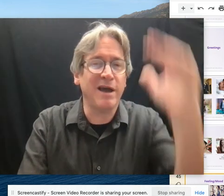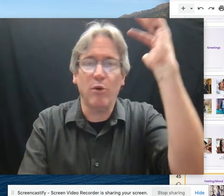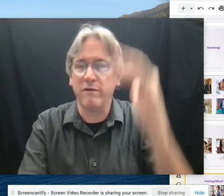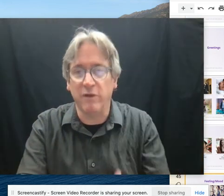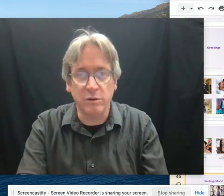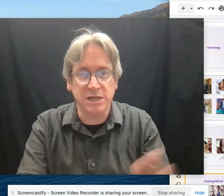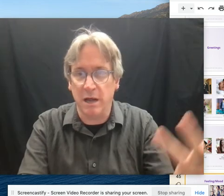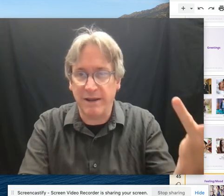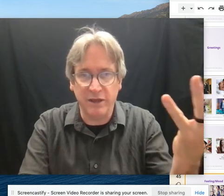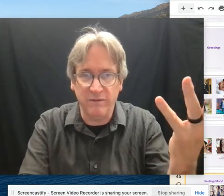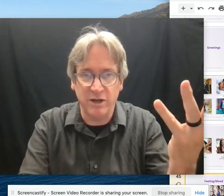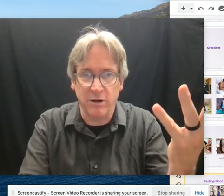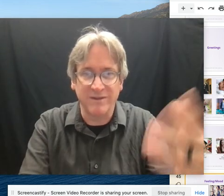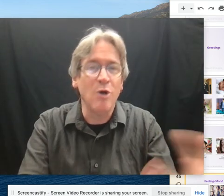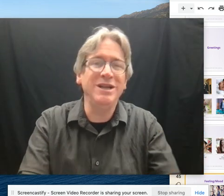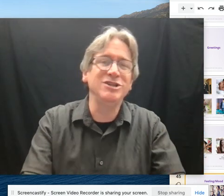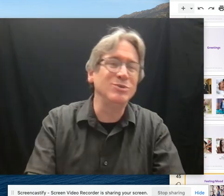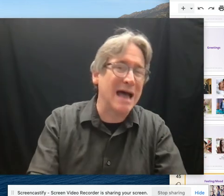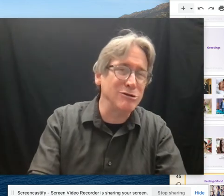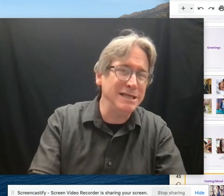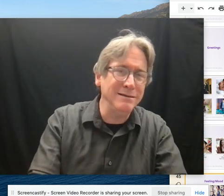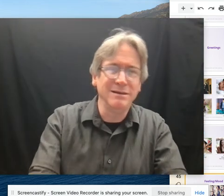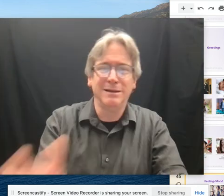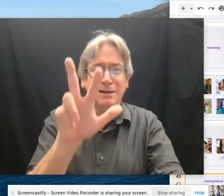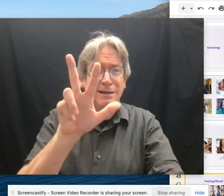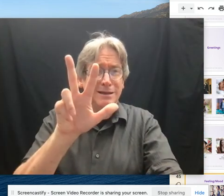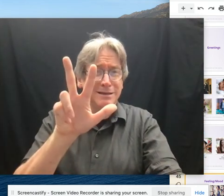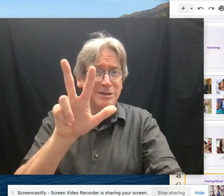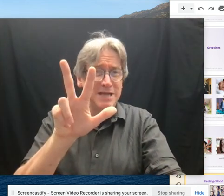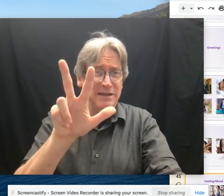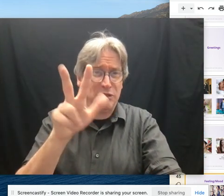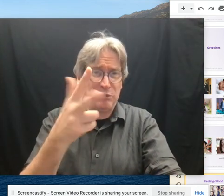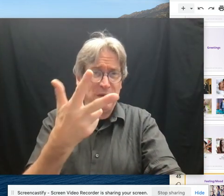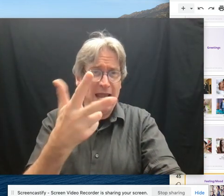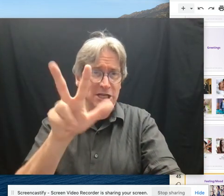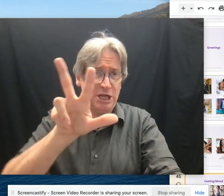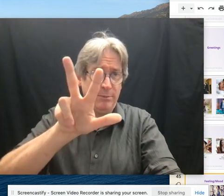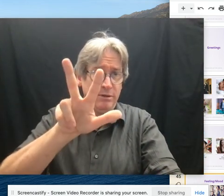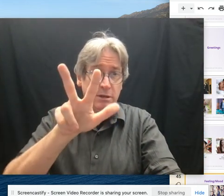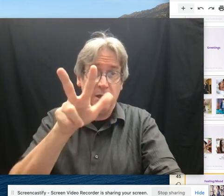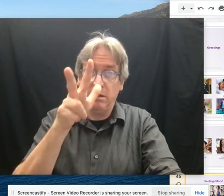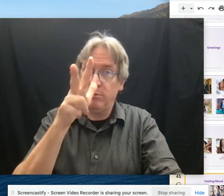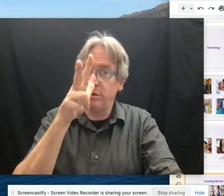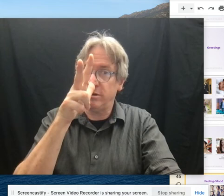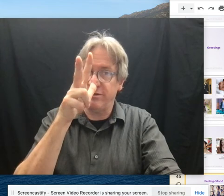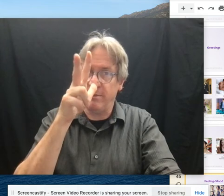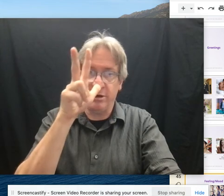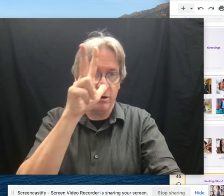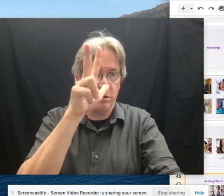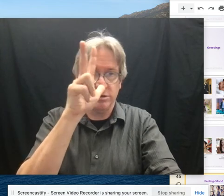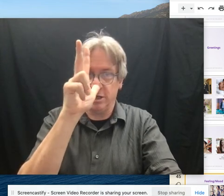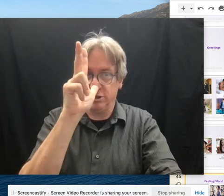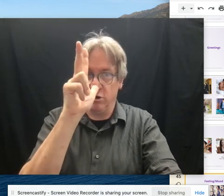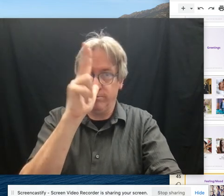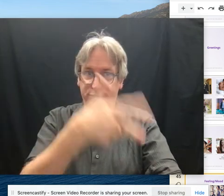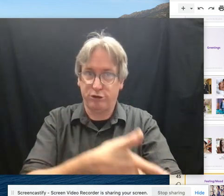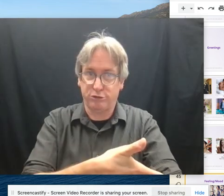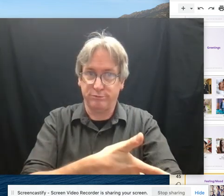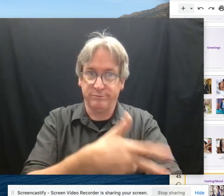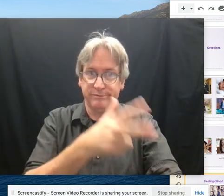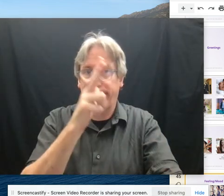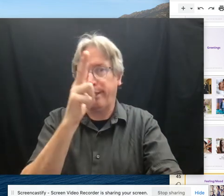So we got more of those. I think we've done all. We didn't do lousy. You take the 3 hand shape, put the thumb on your nose, and just